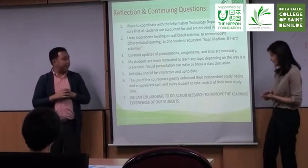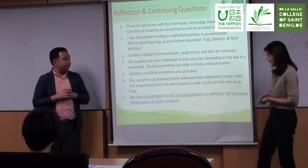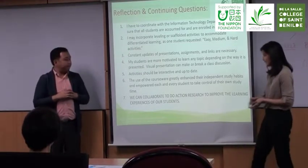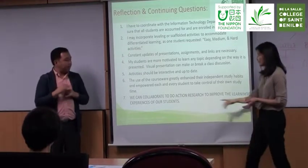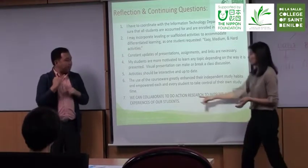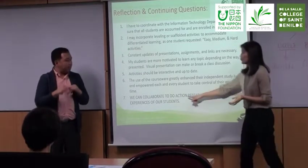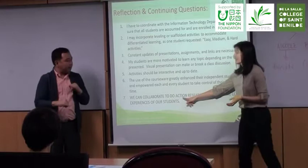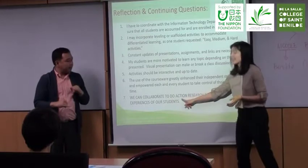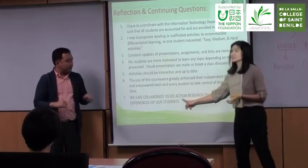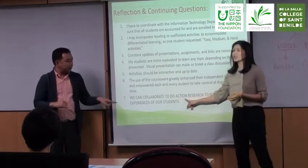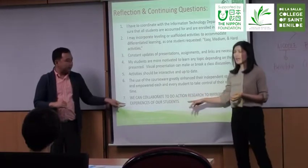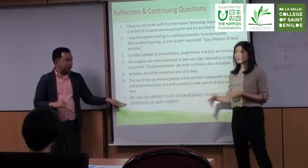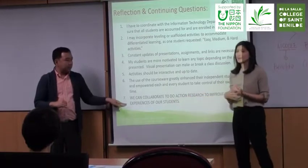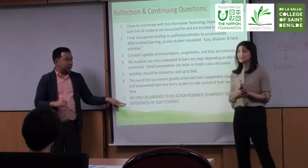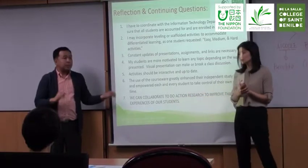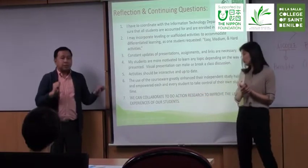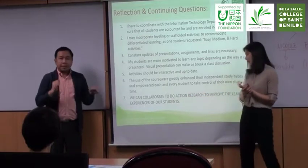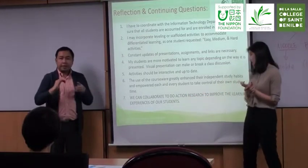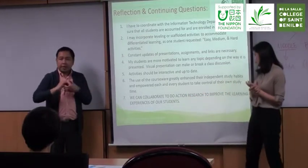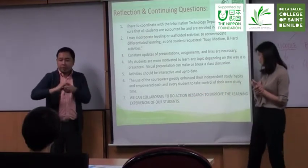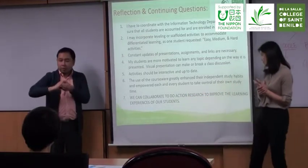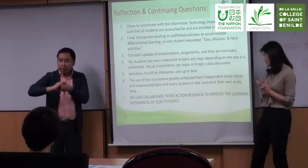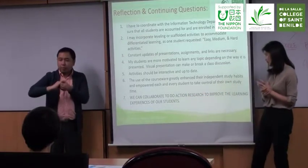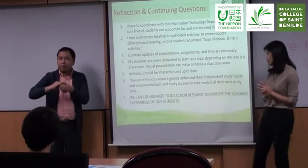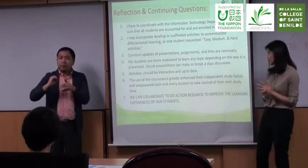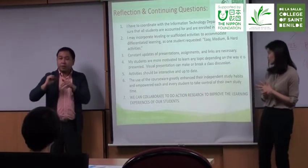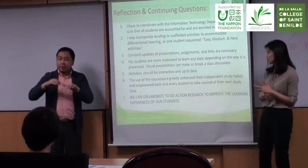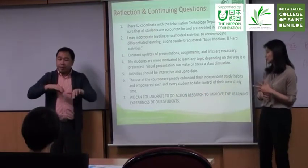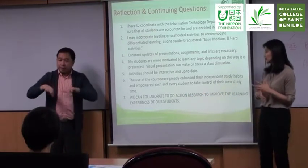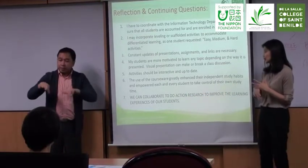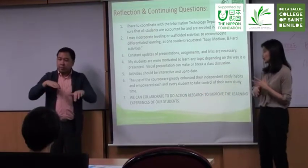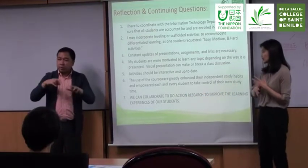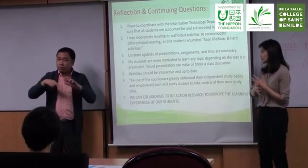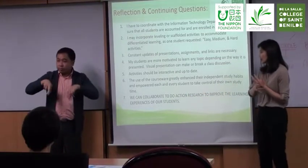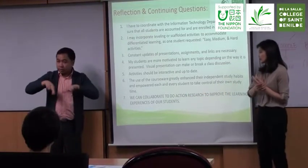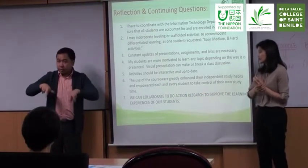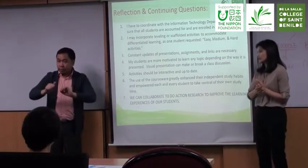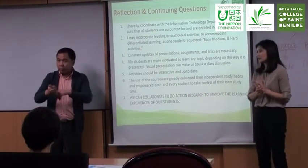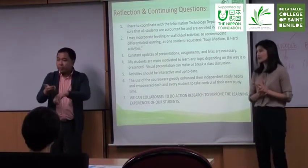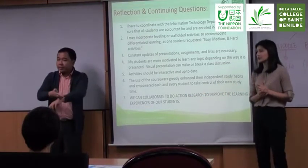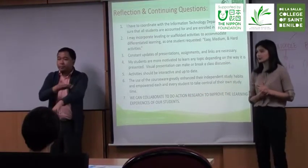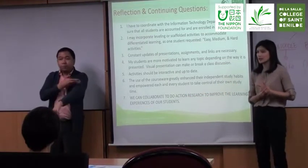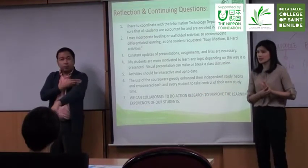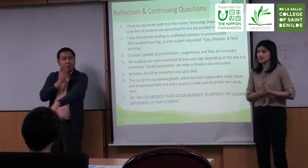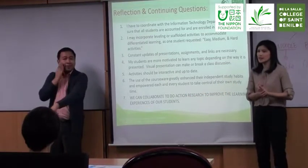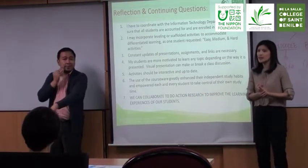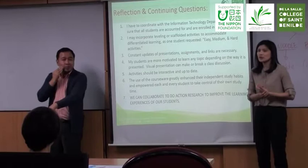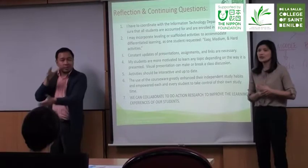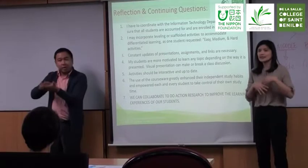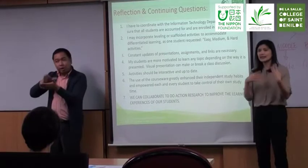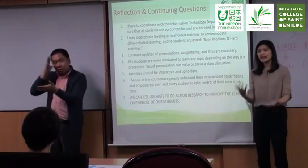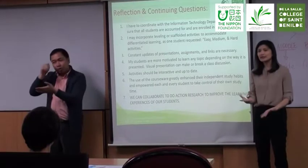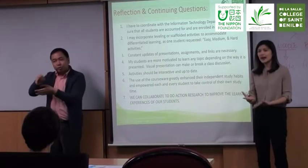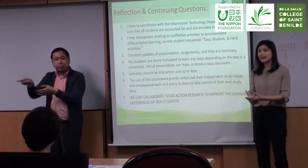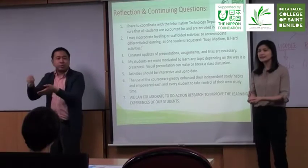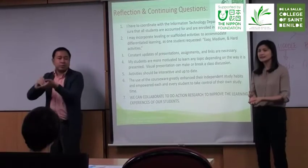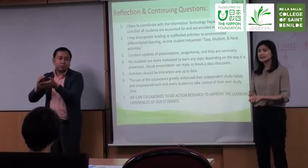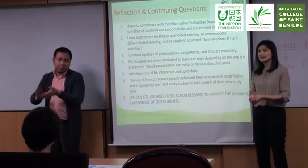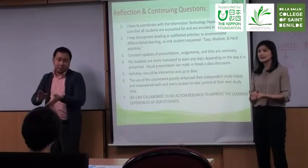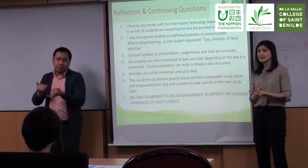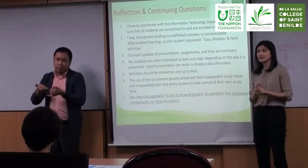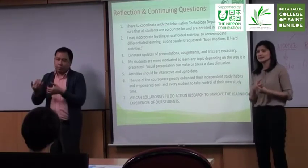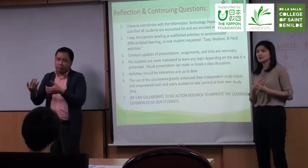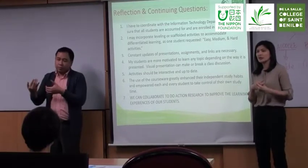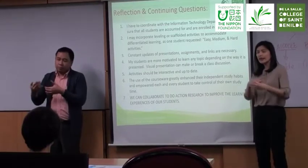And lastly, we can collaborate to do action research to improve the learning experiences of our students. So it's an invite,